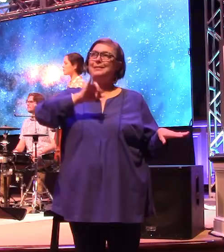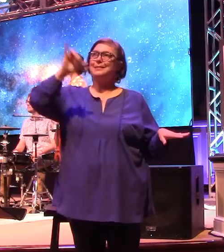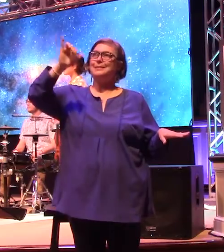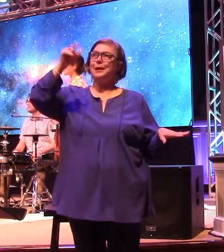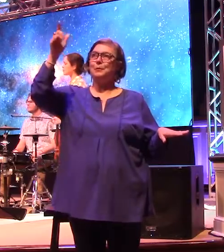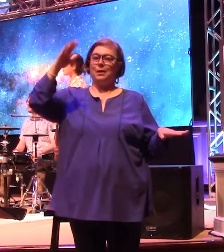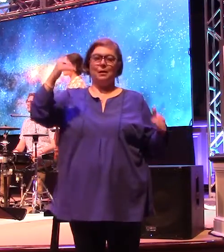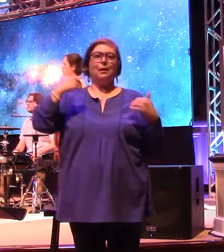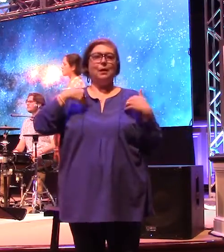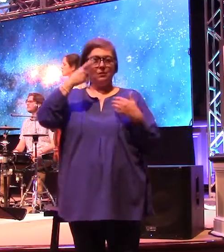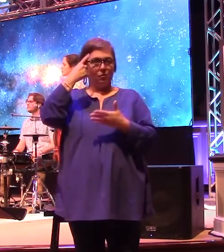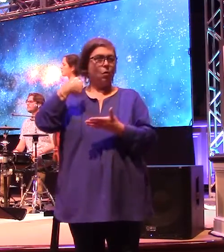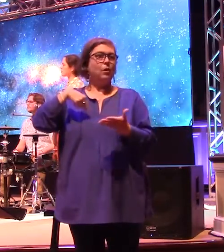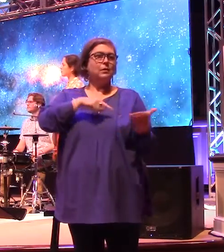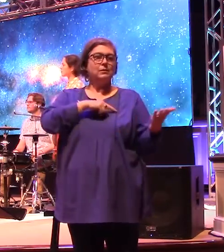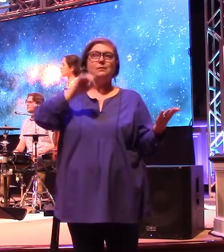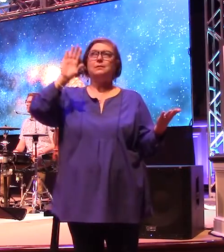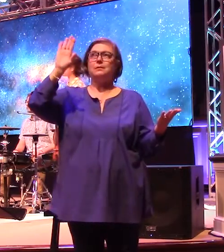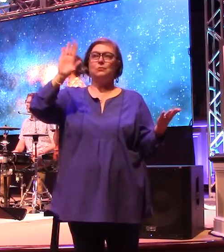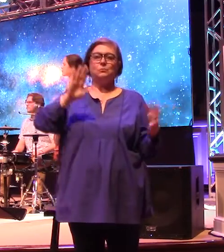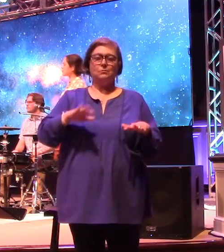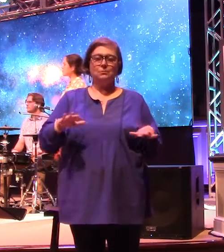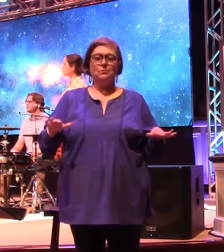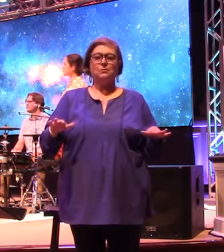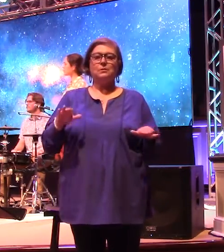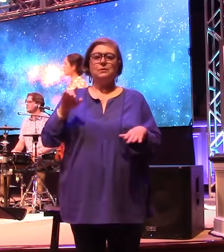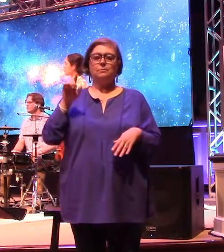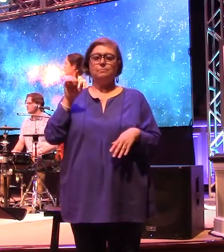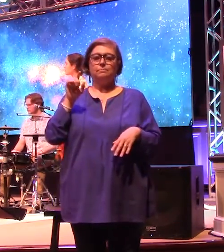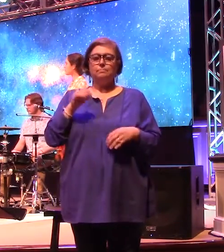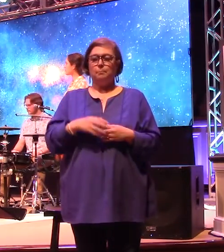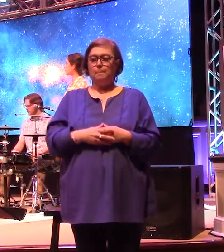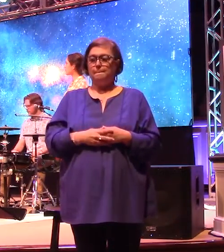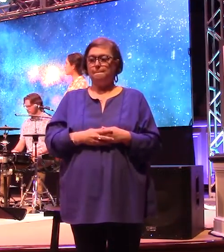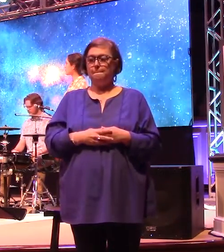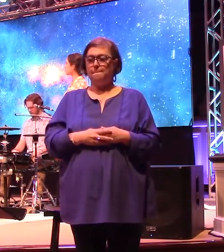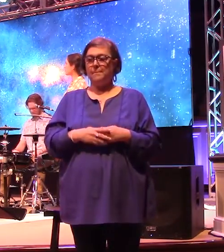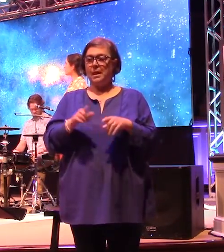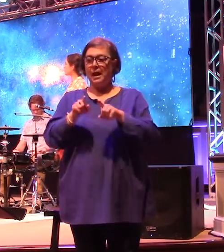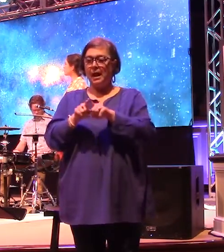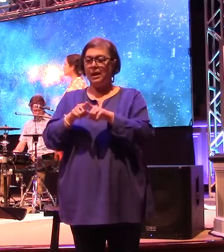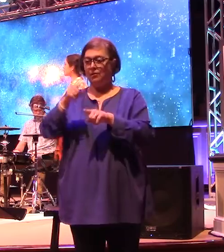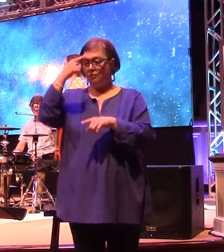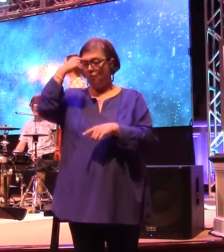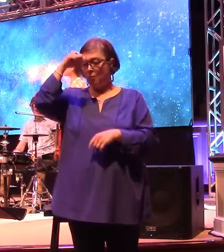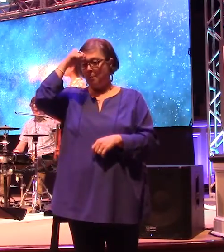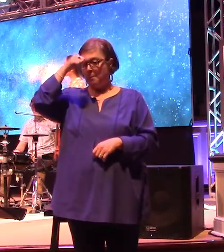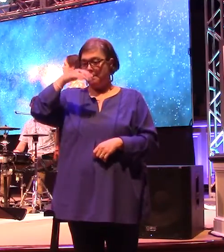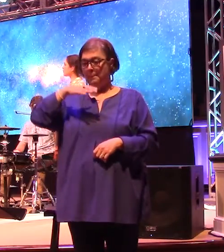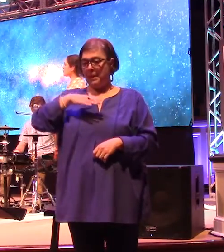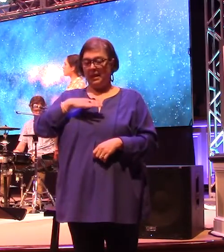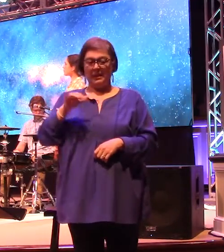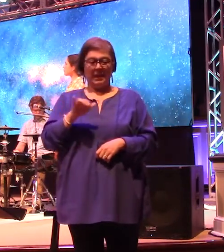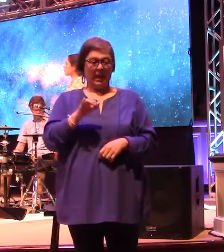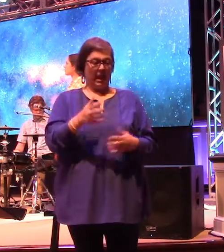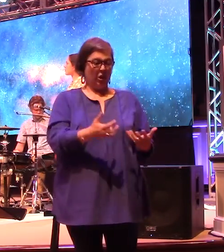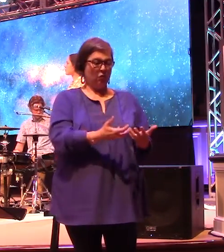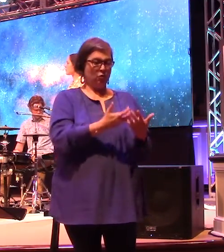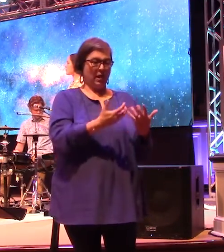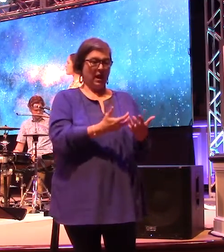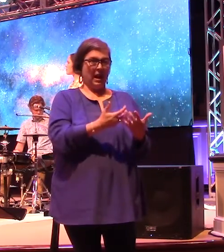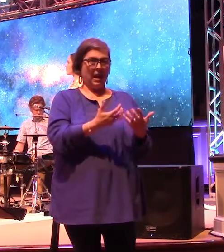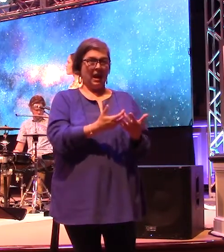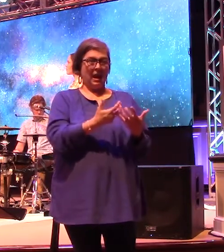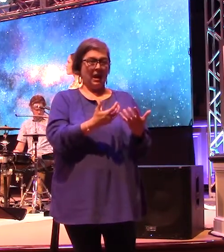knows our frame. He remembers that we are but dust. As for man, his day is like grass. The flower